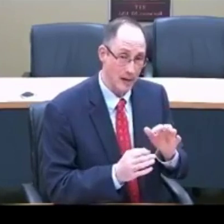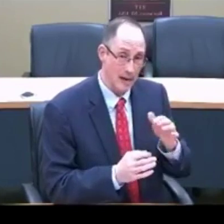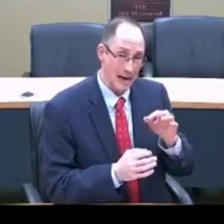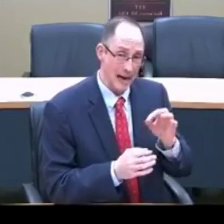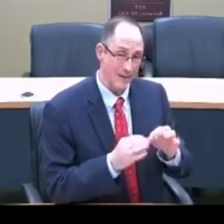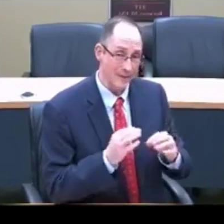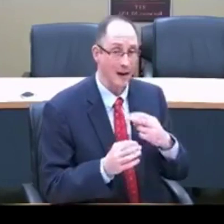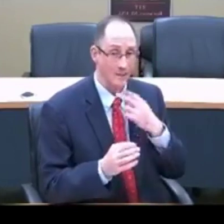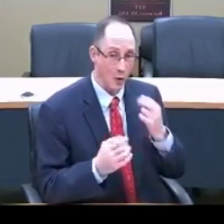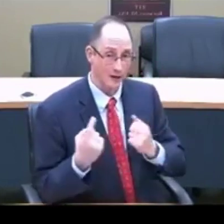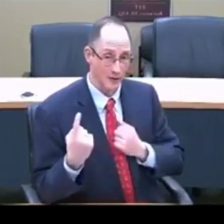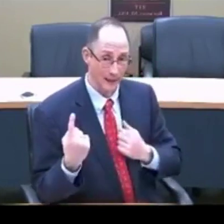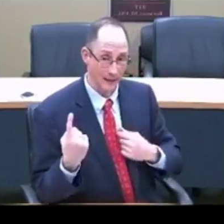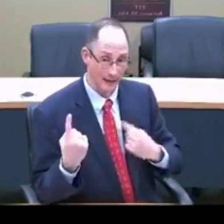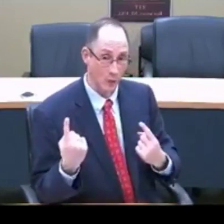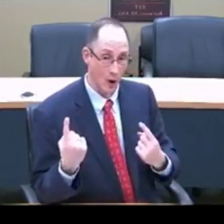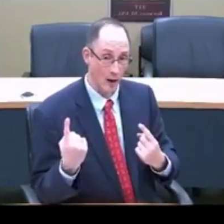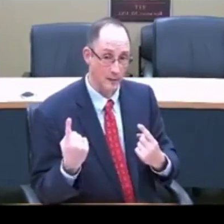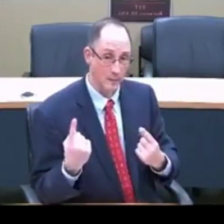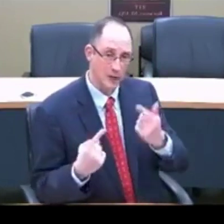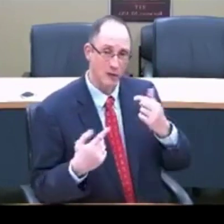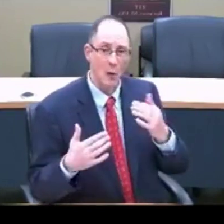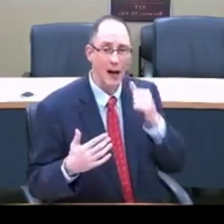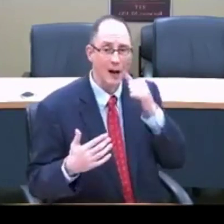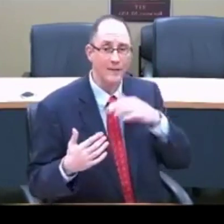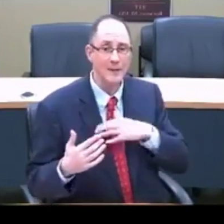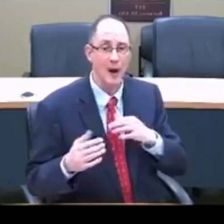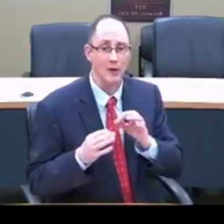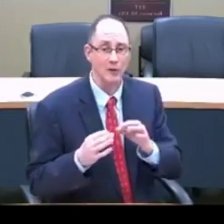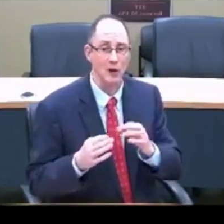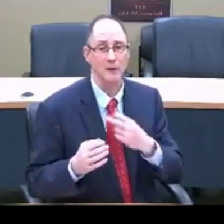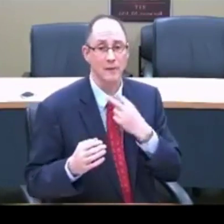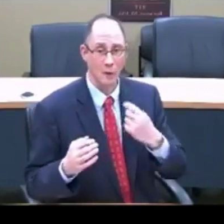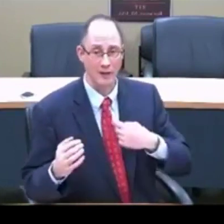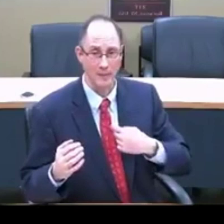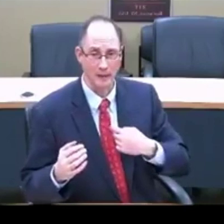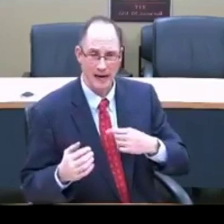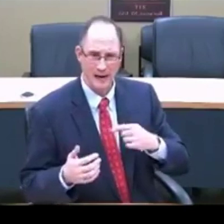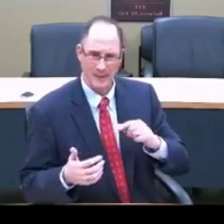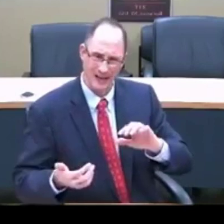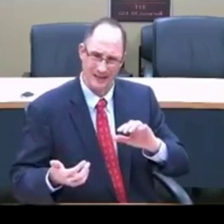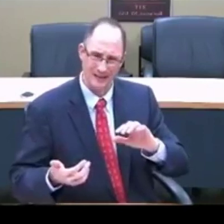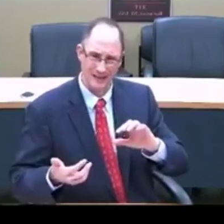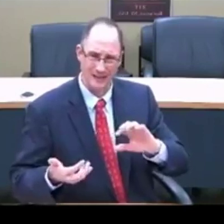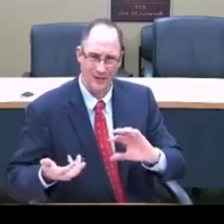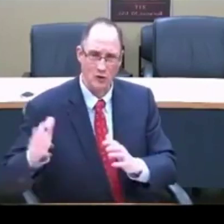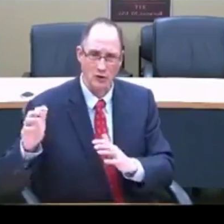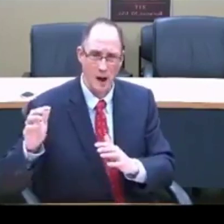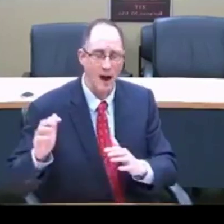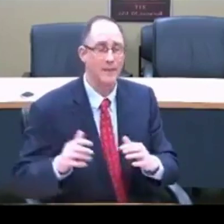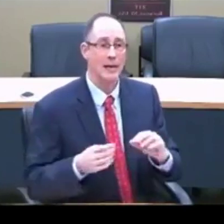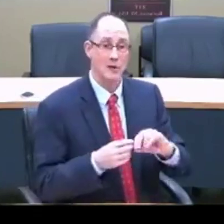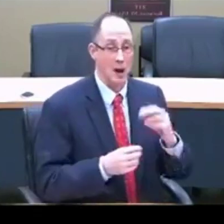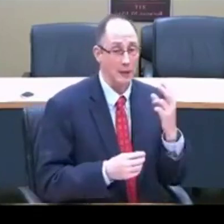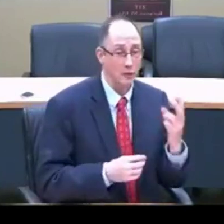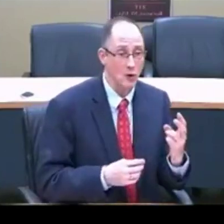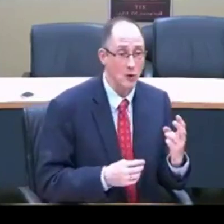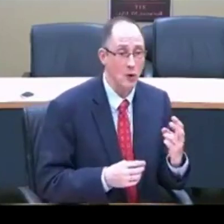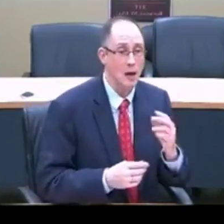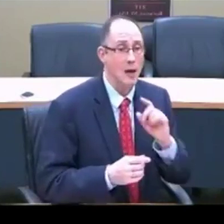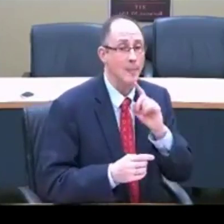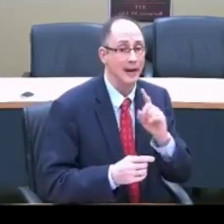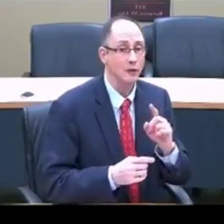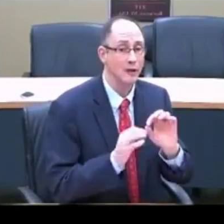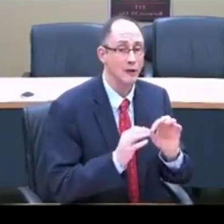If they get a voice for me, that's one, because you don't want a female interpret the voice for me, because it's, it throws them off. Number two,